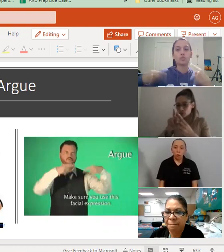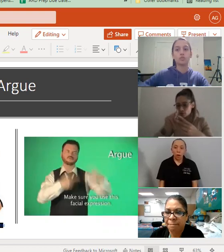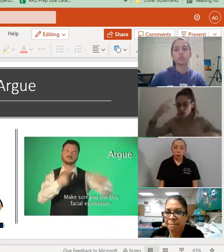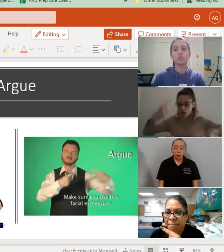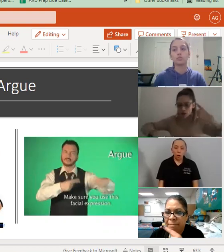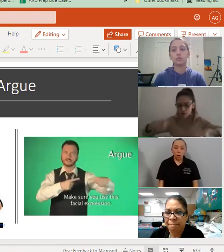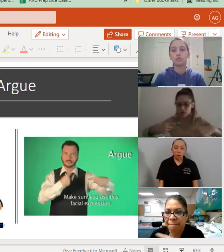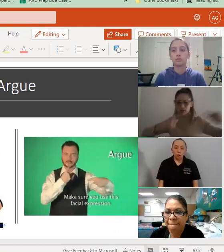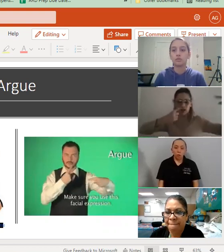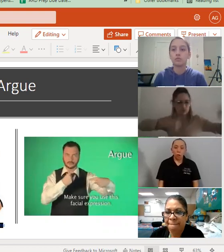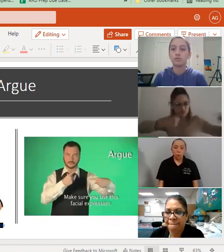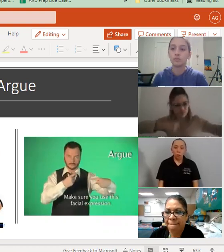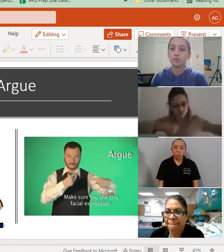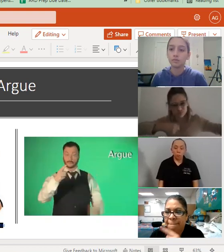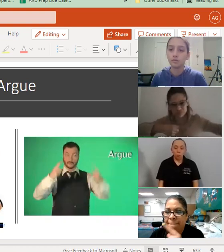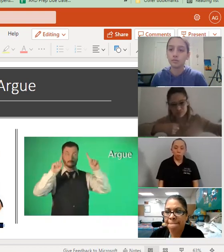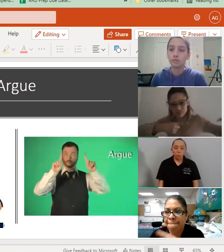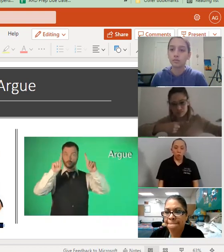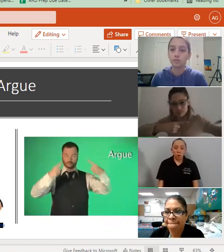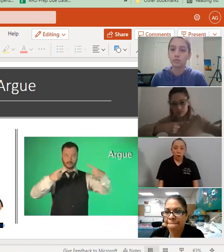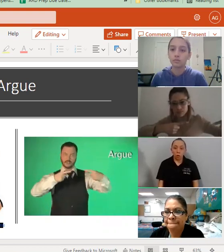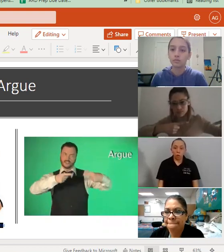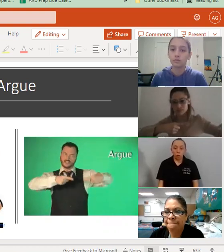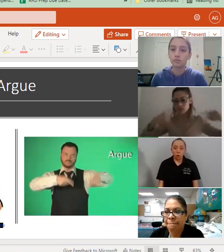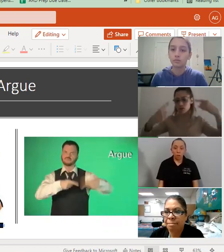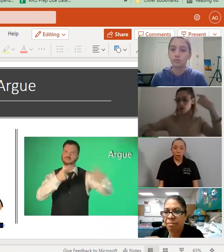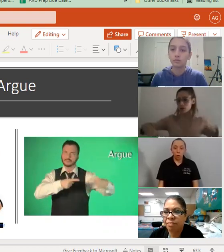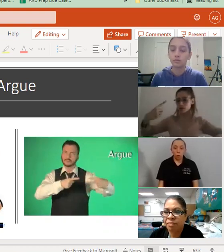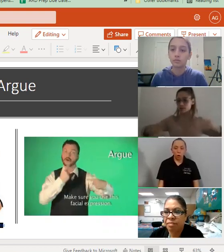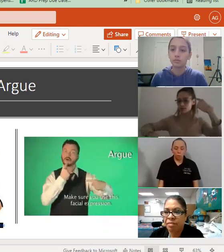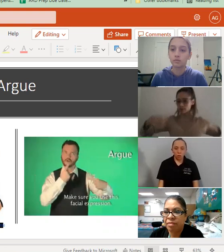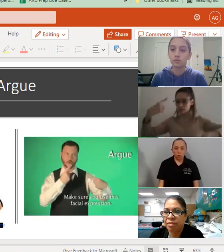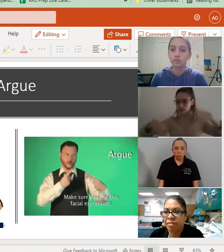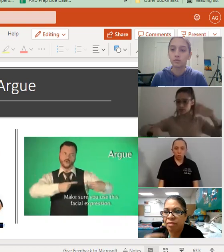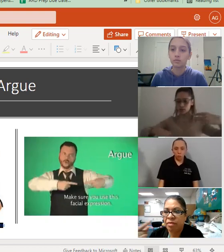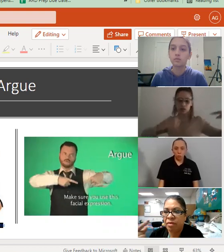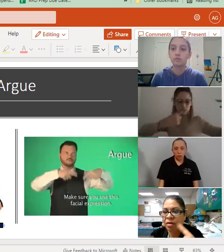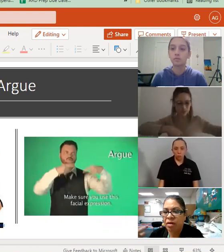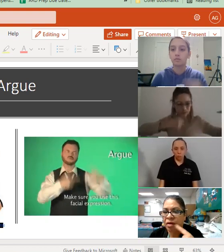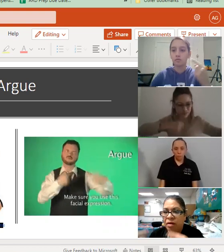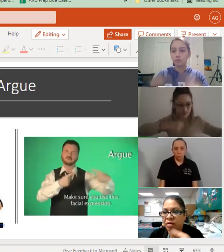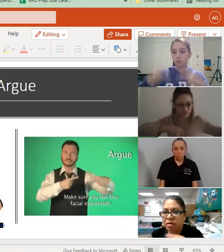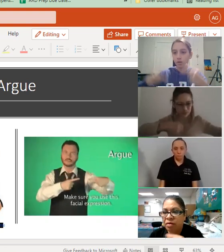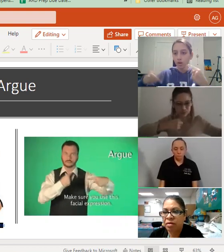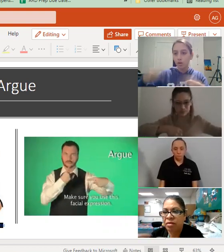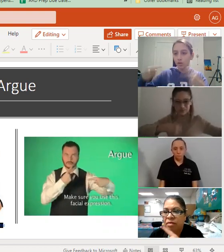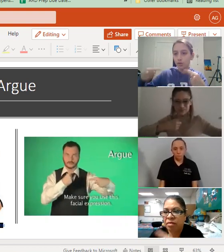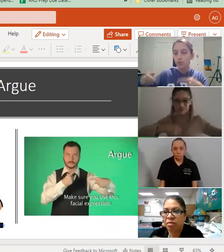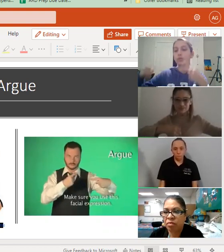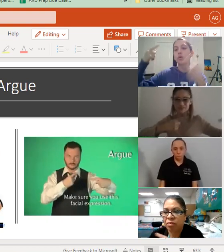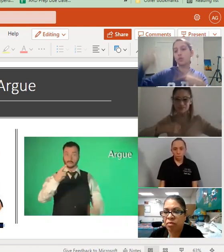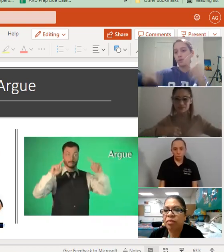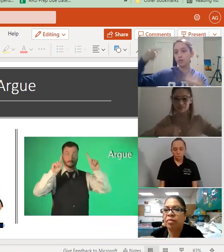You can do them together, up and down, or opposite, up and down.